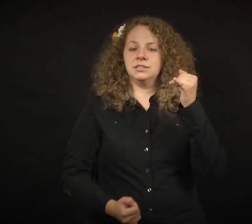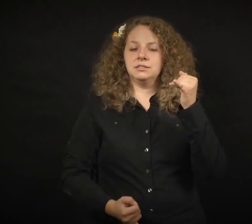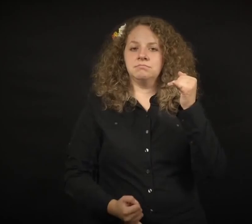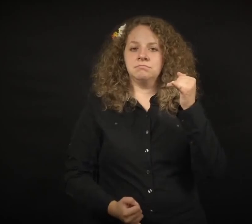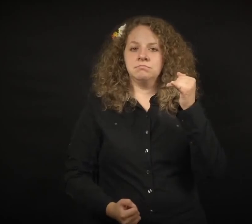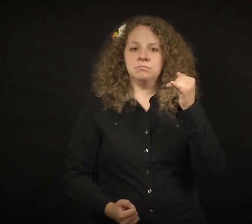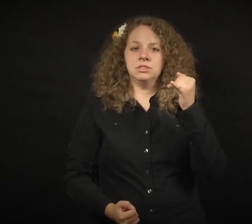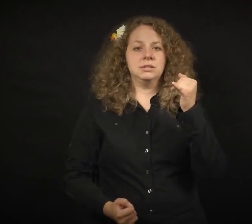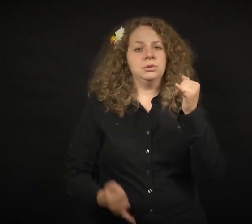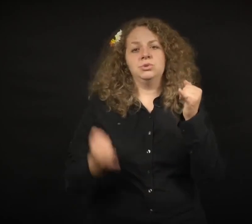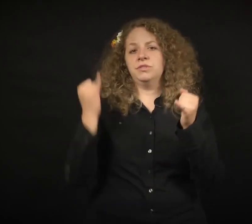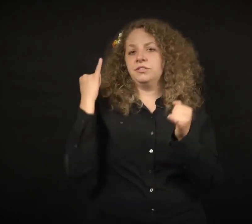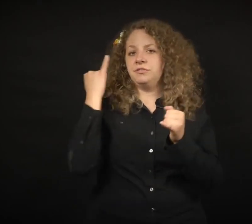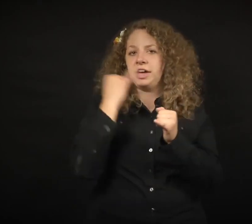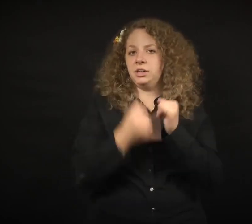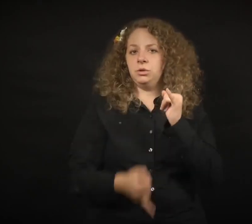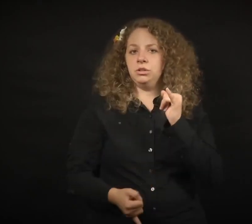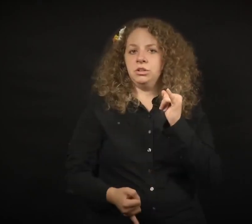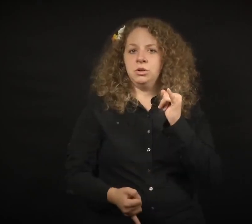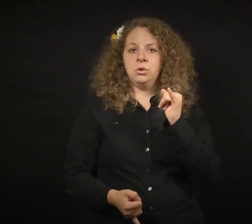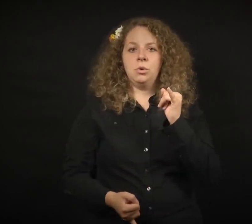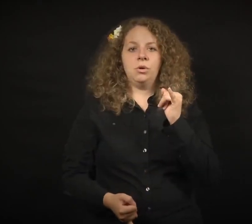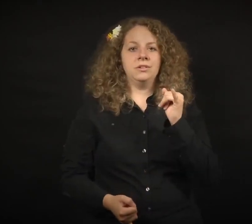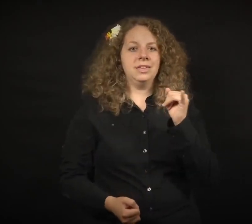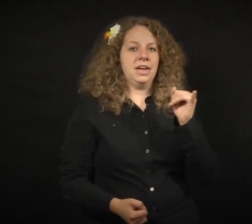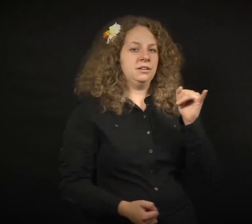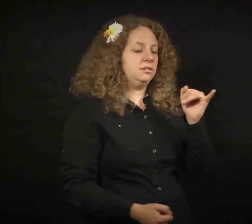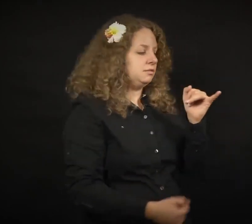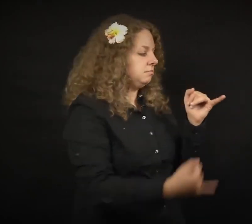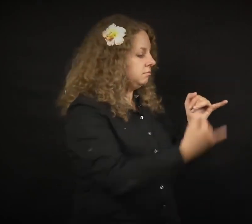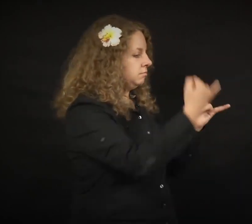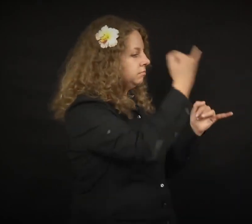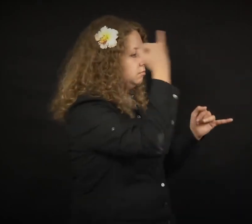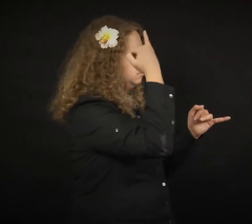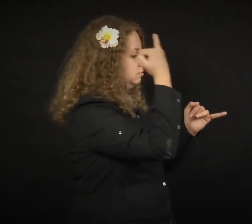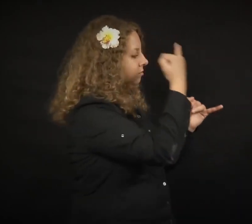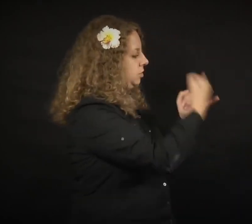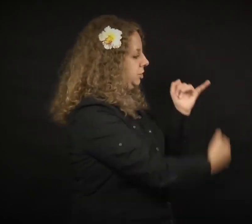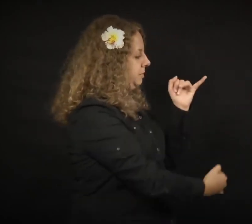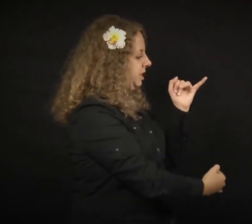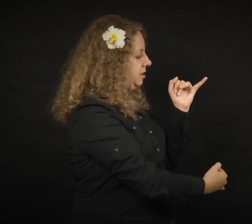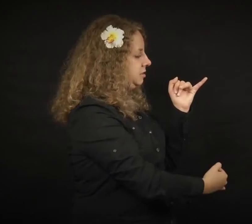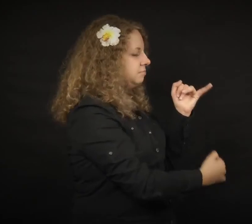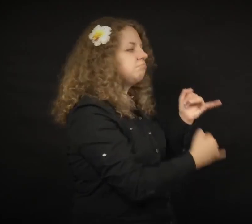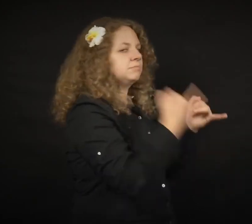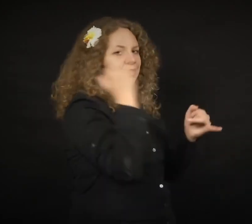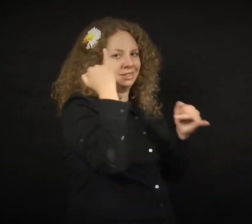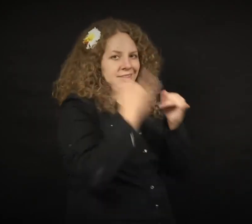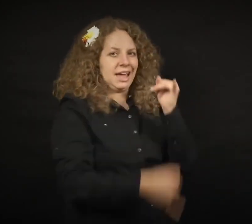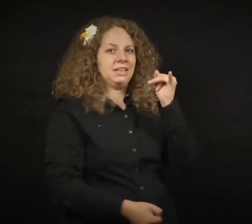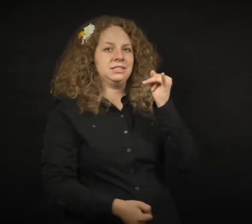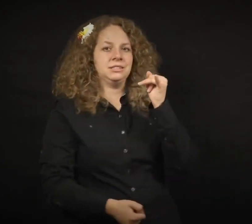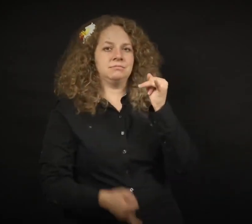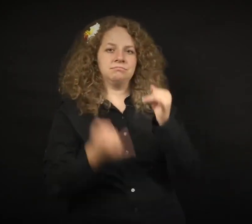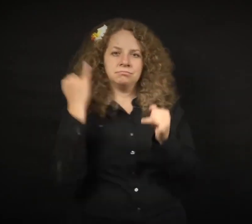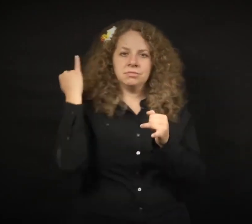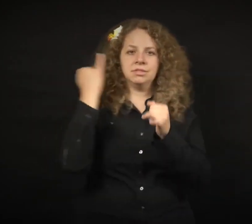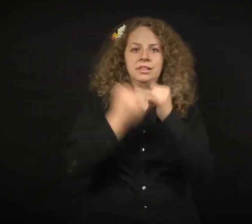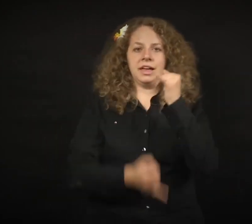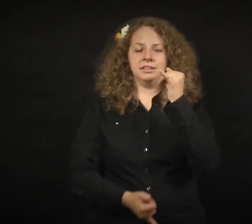Last, this can be used for final or the end with your pinkies. It's the last,